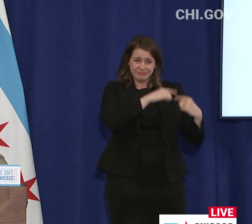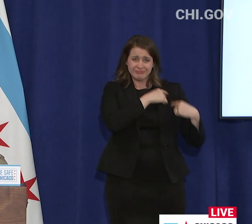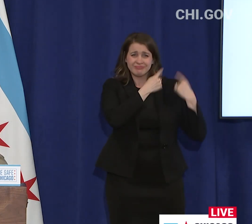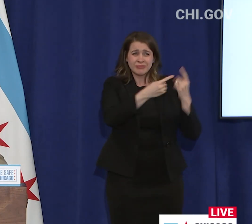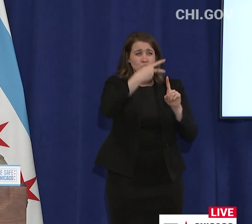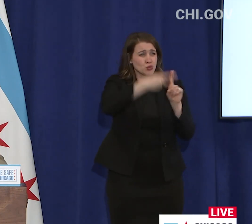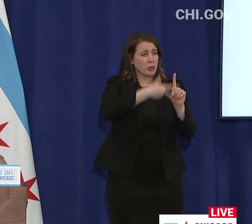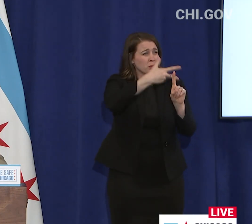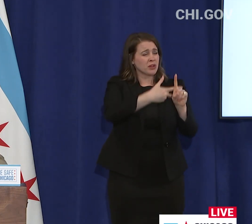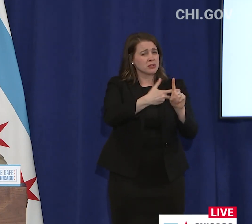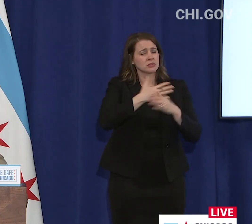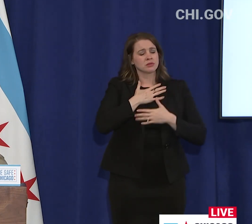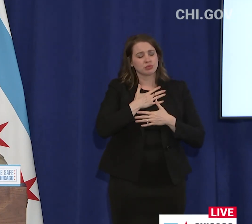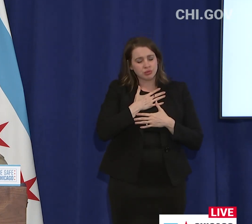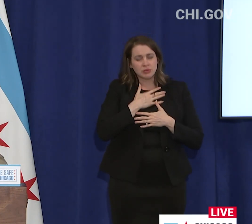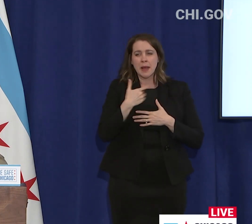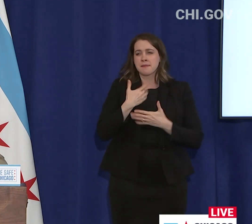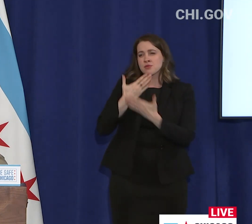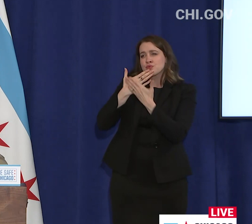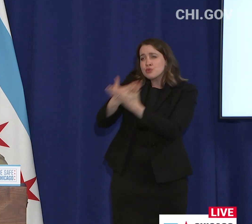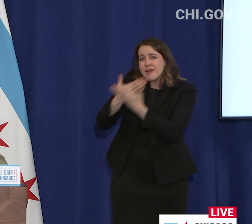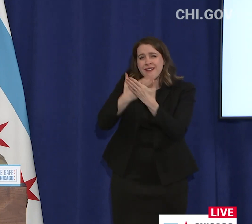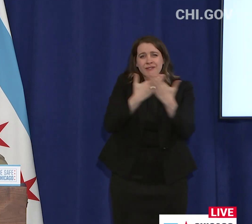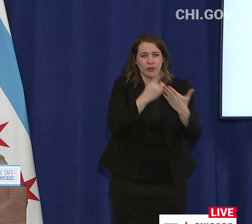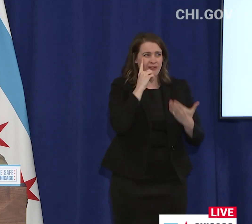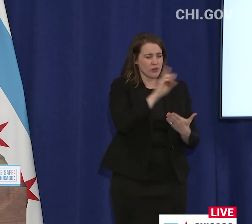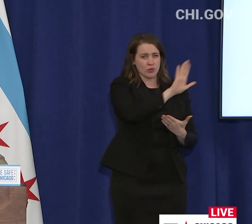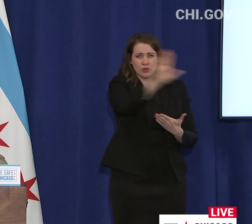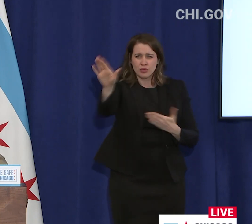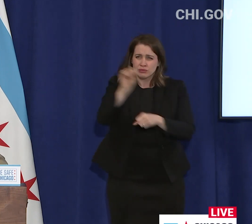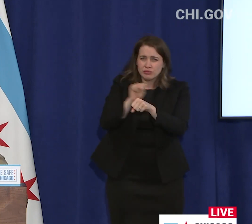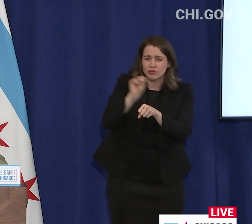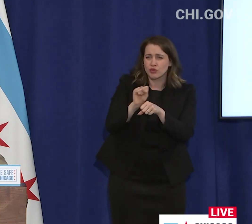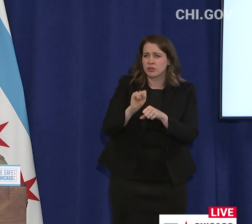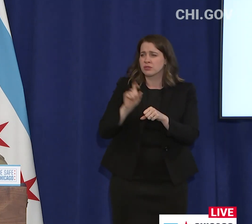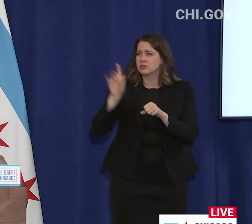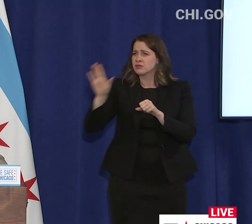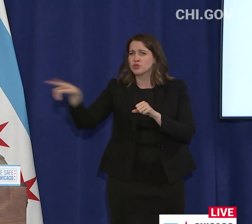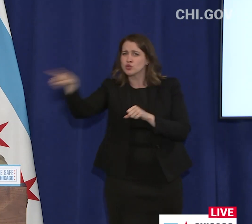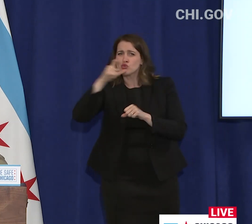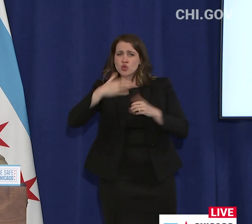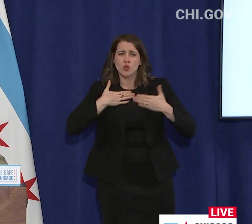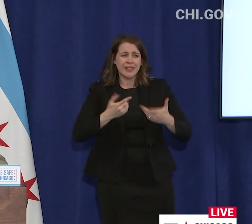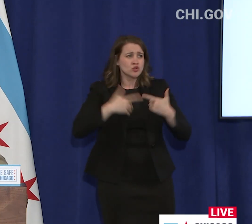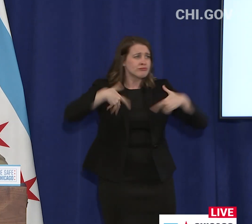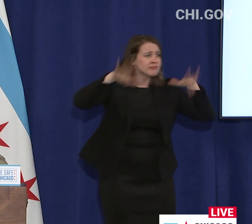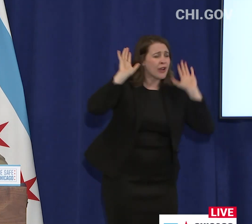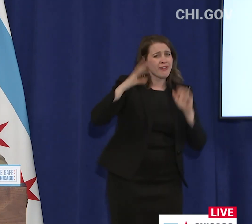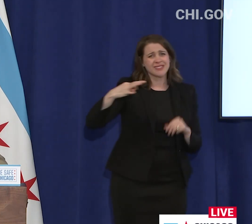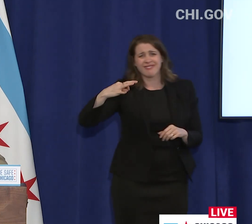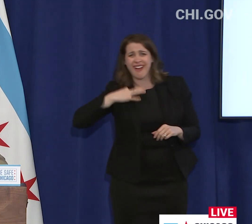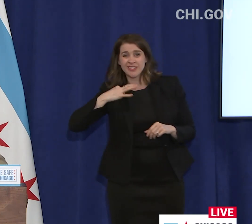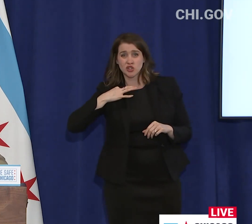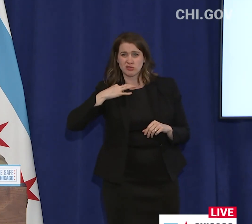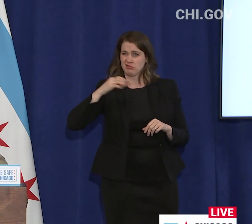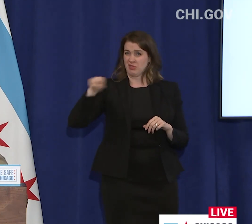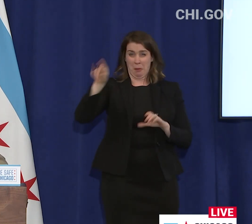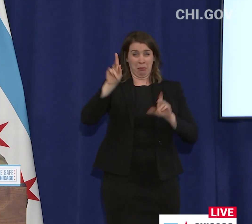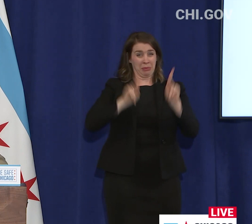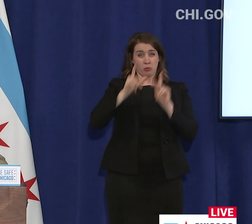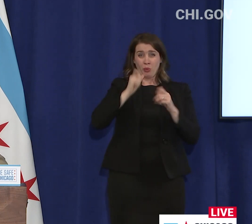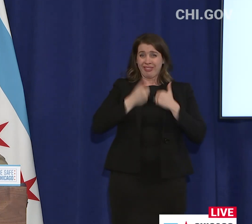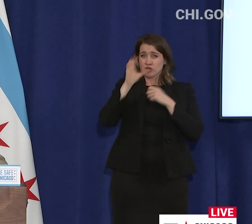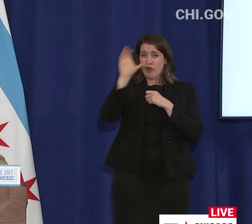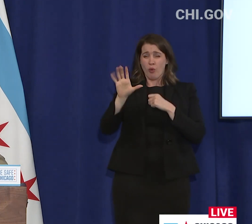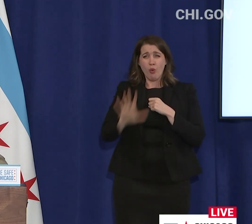deeply gratified by the service and sacrifice made by countless Chicagoans from every corner of our city and every